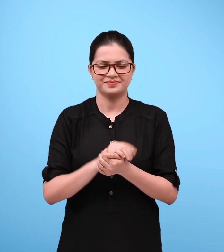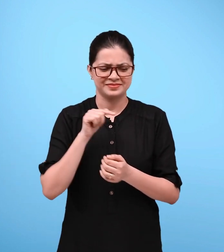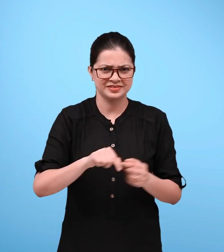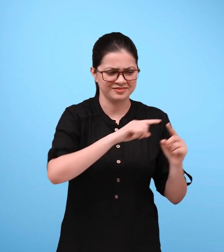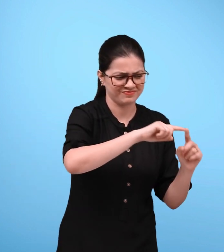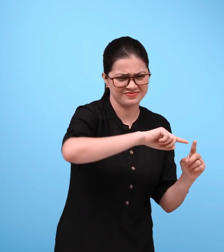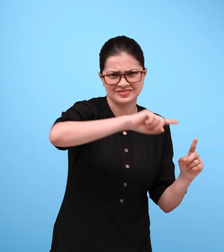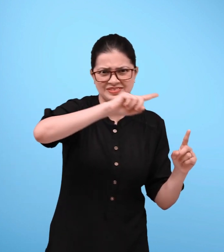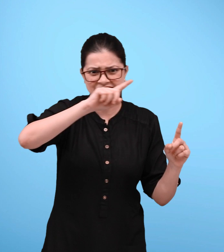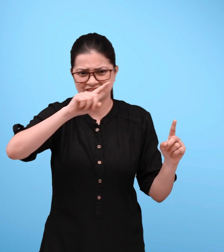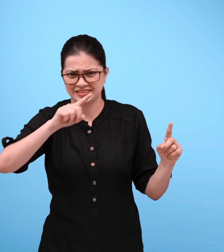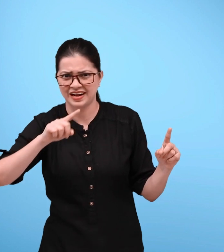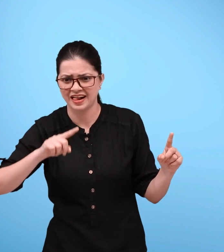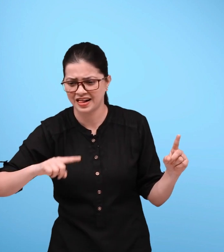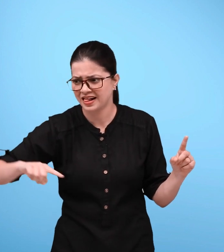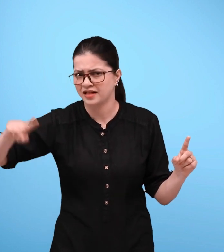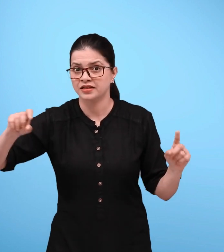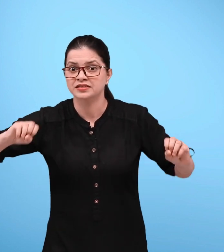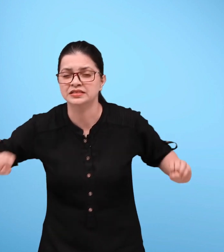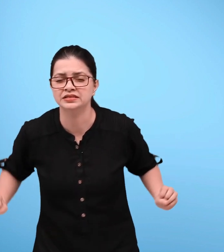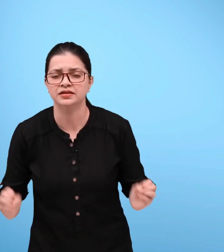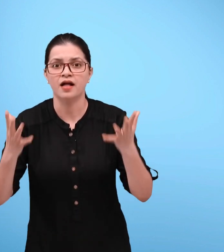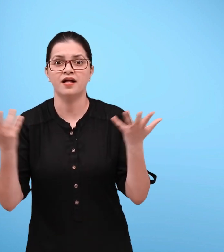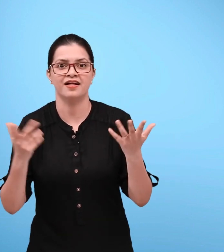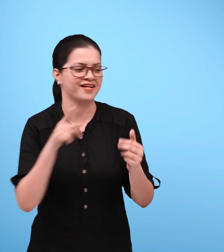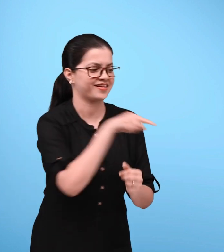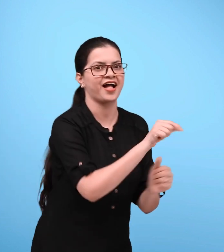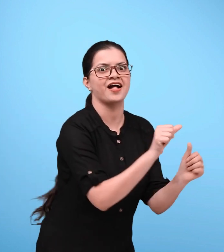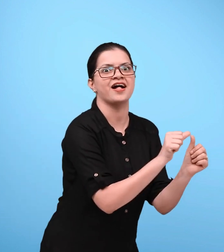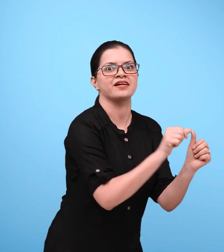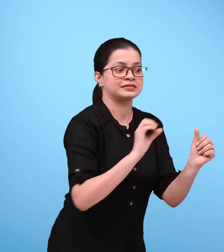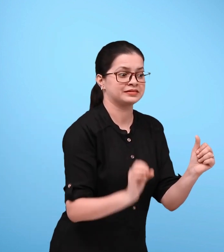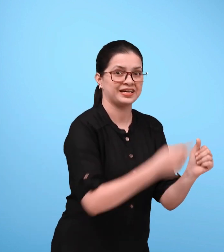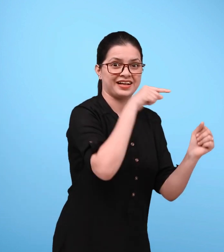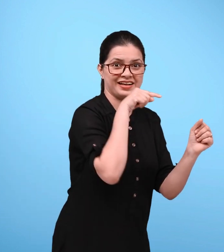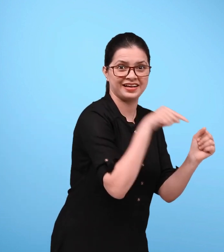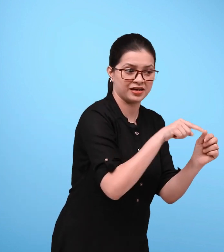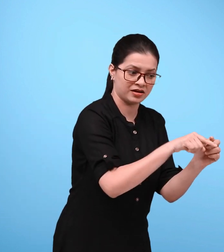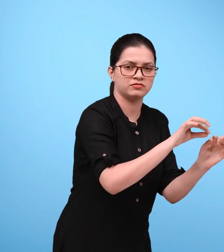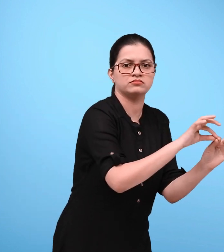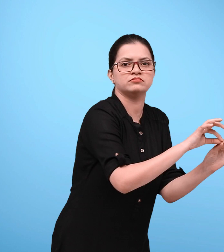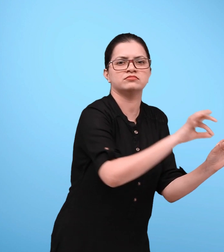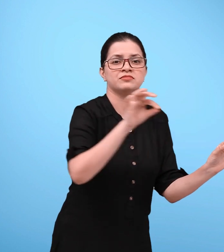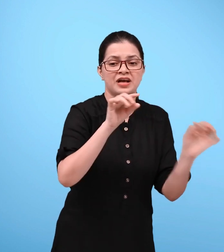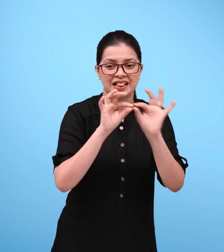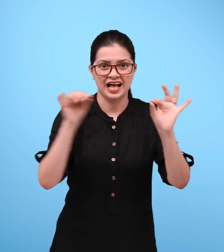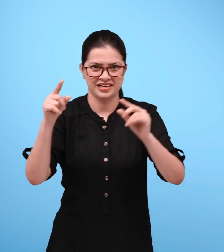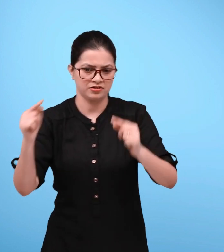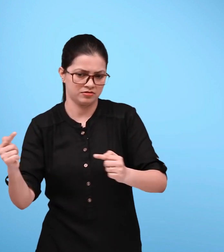Use a thread to measure the length of the curved line AB as shown in figure 10.10.